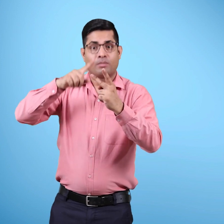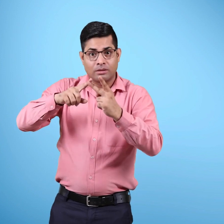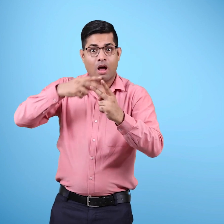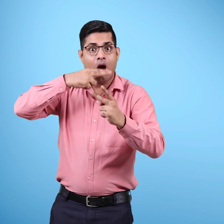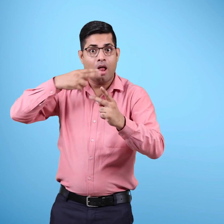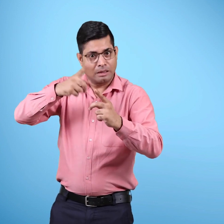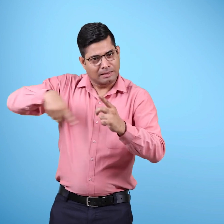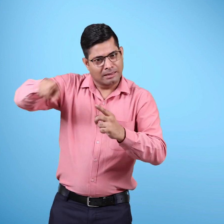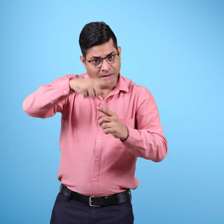shape and color?